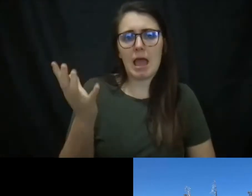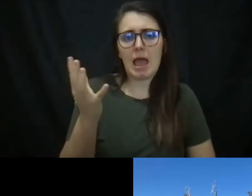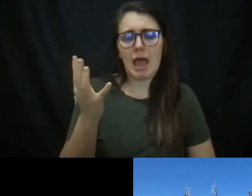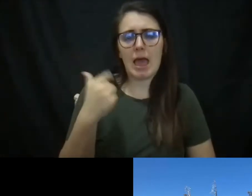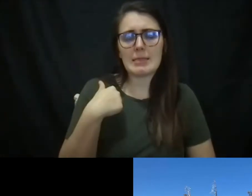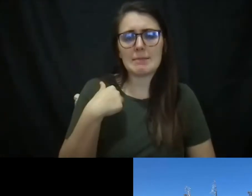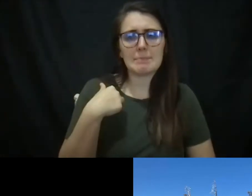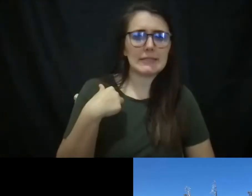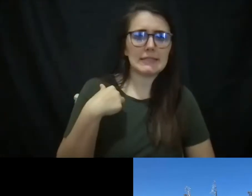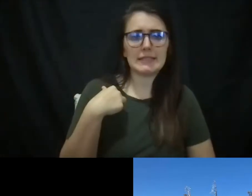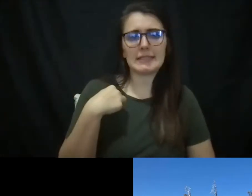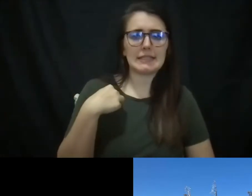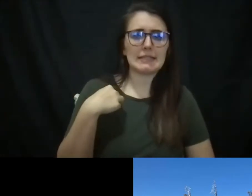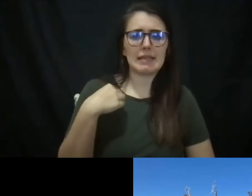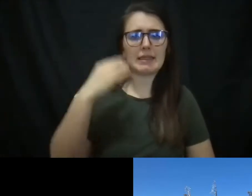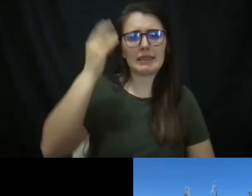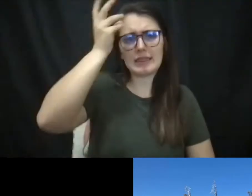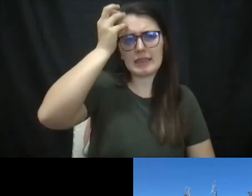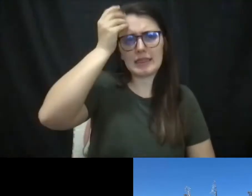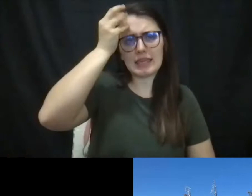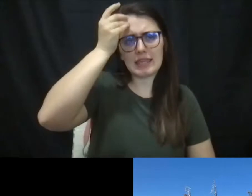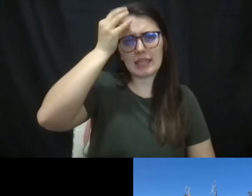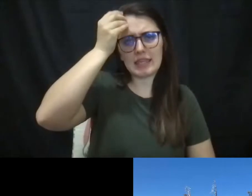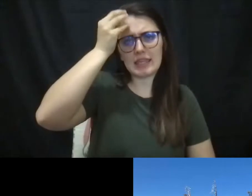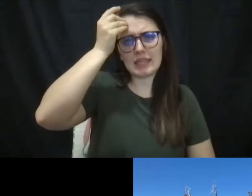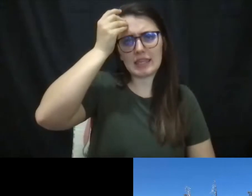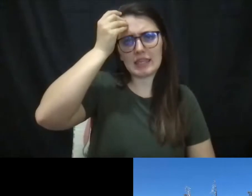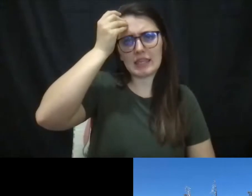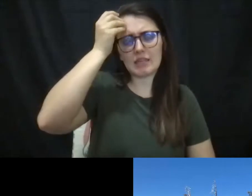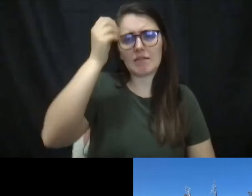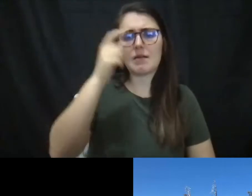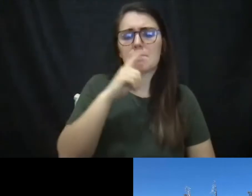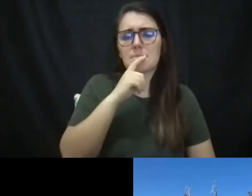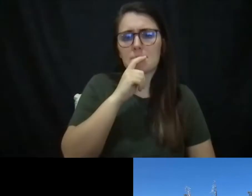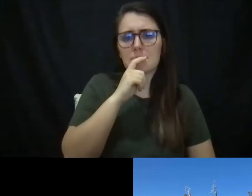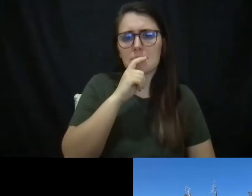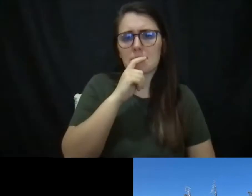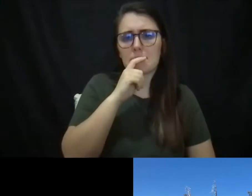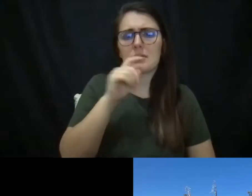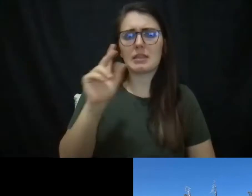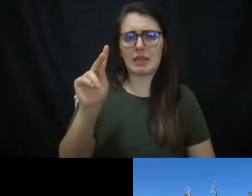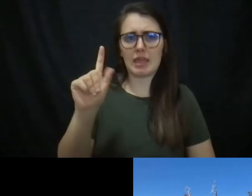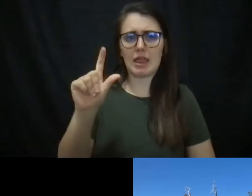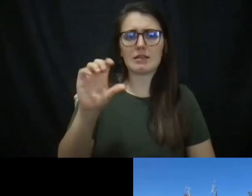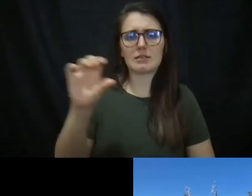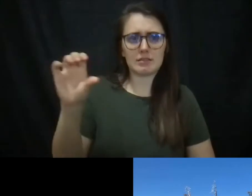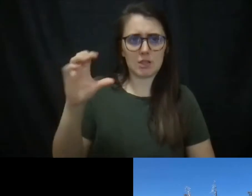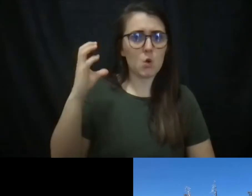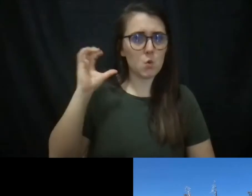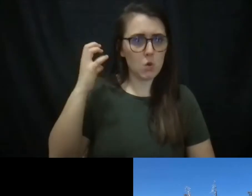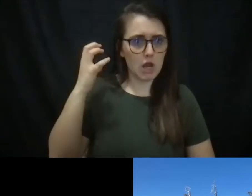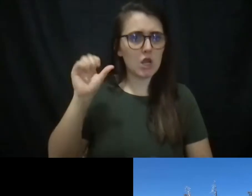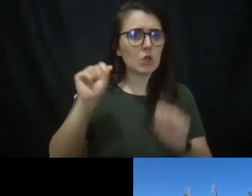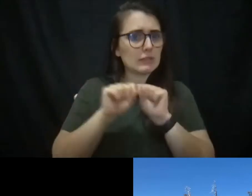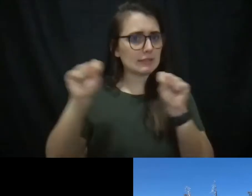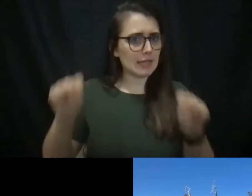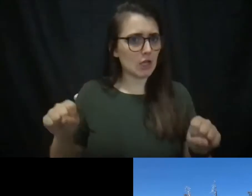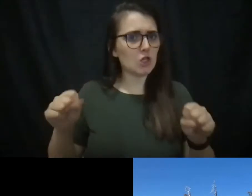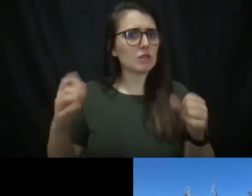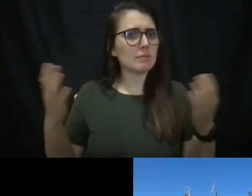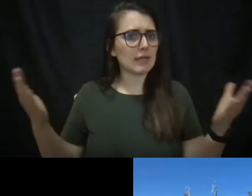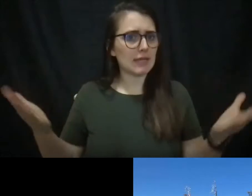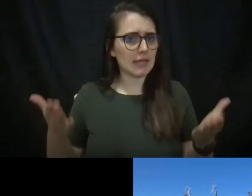Let me kind of think about that aloud. So KLCC as a radio station has been around